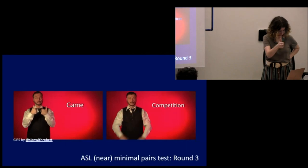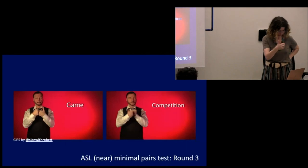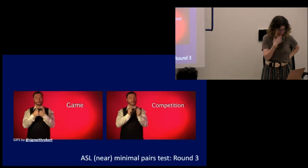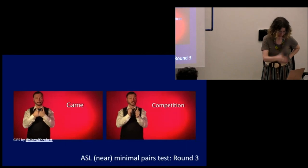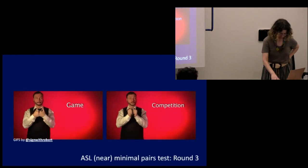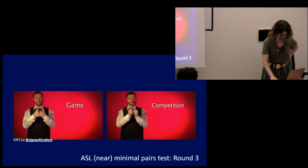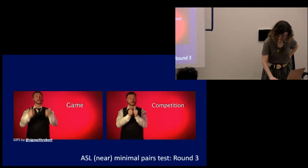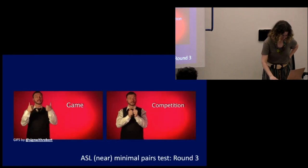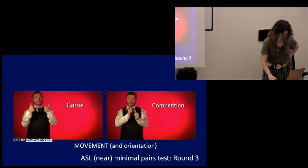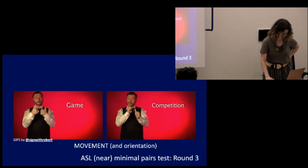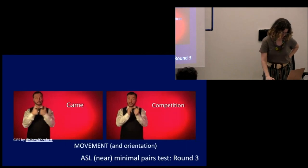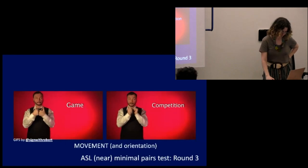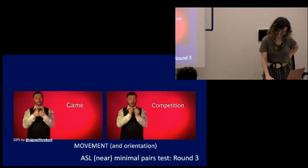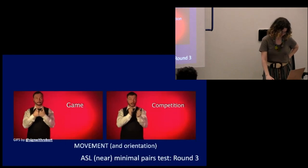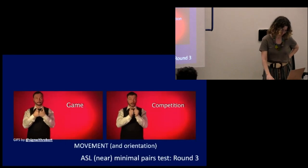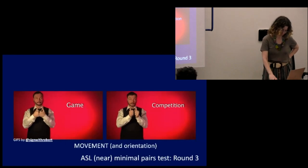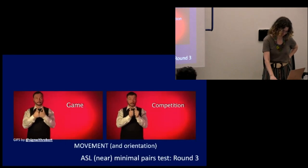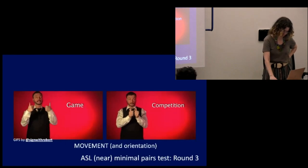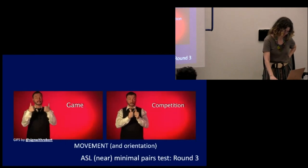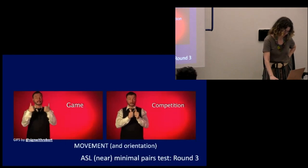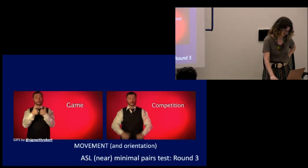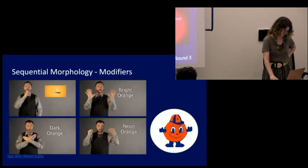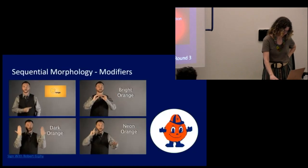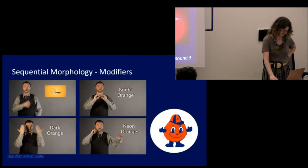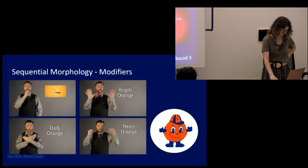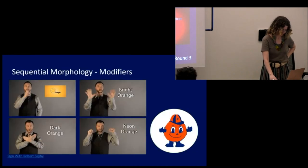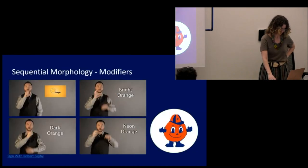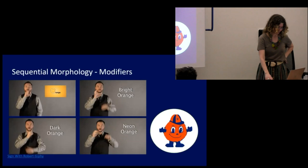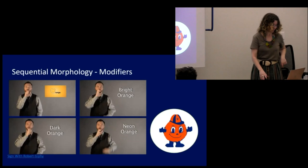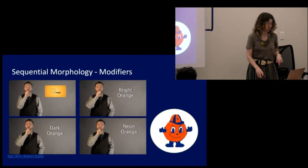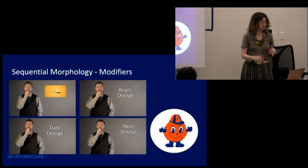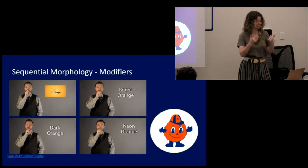but it's not exact. All right, good job.